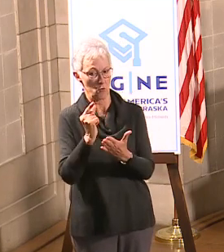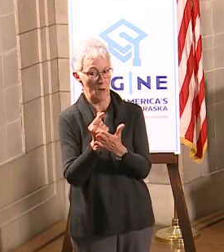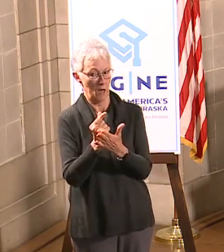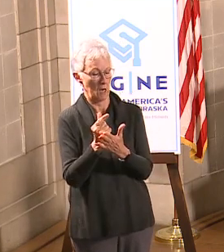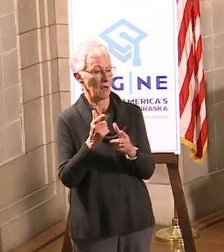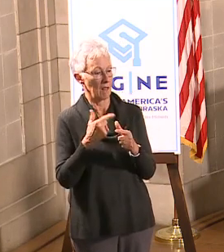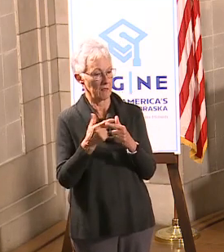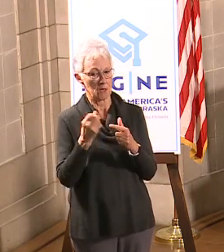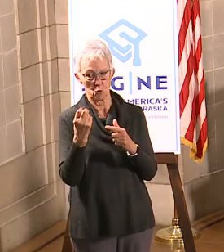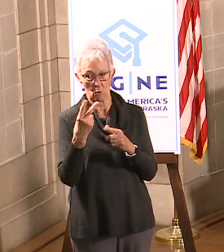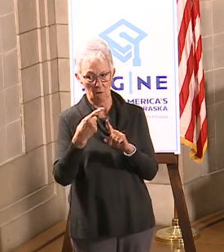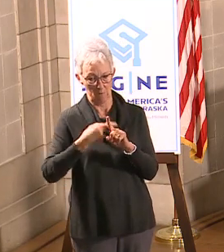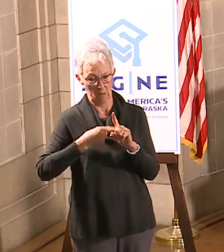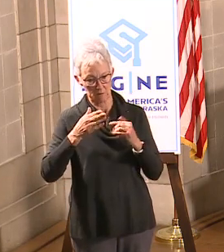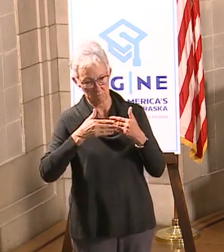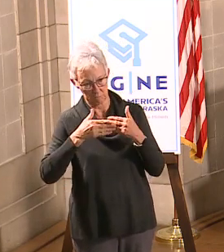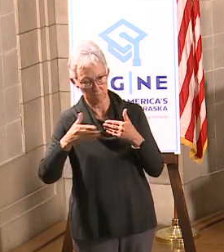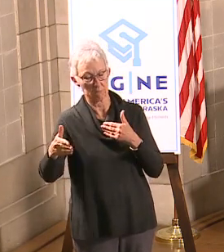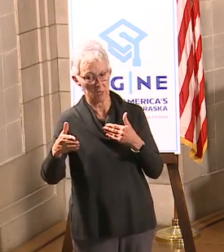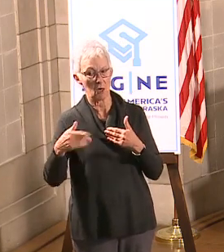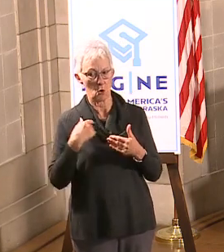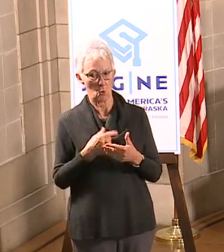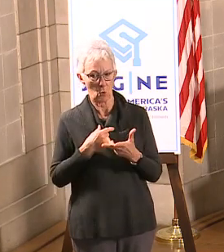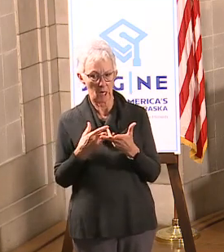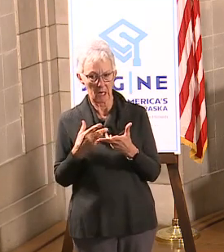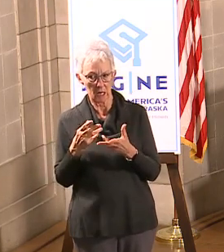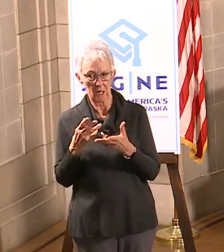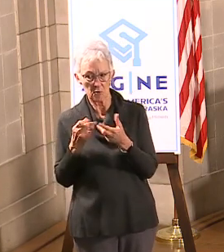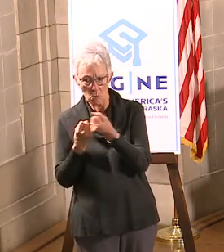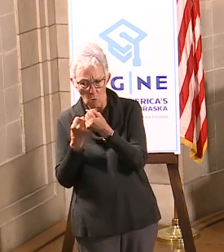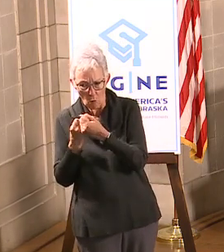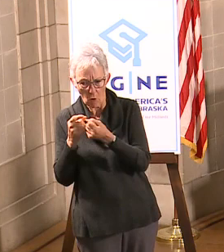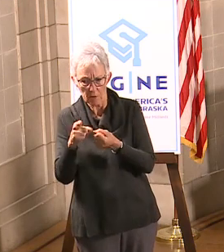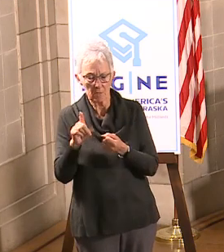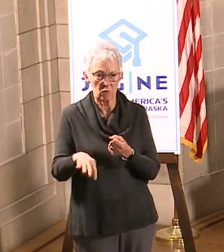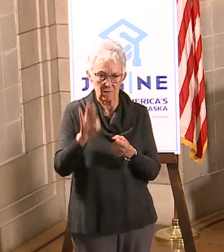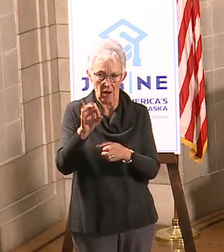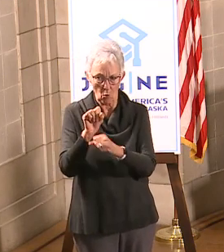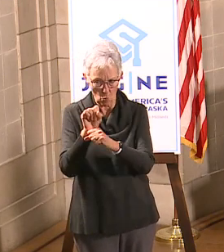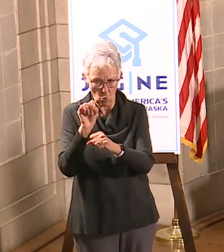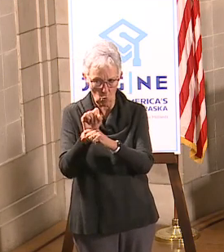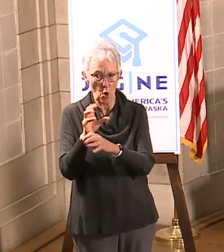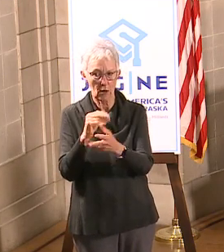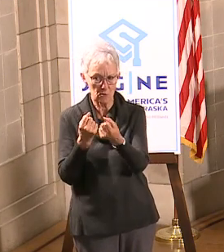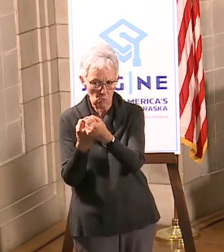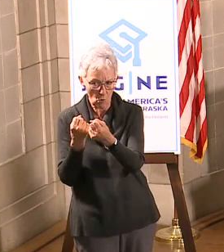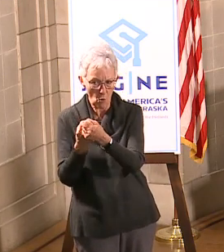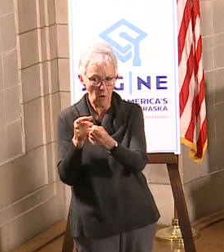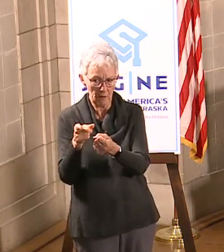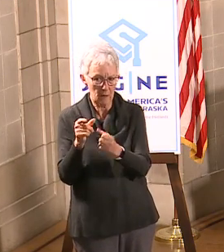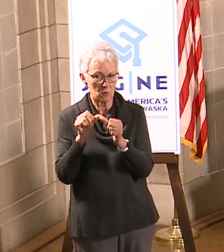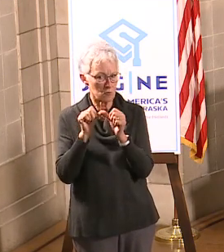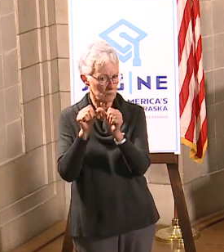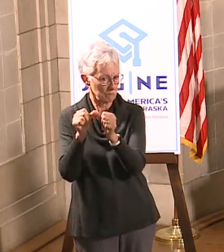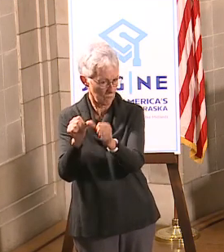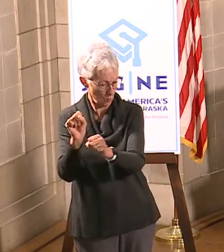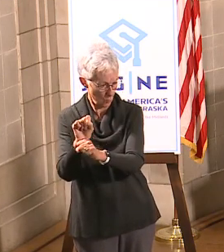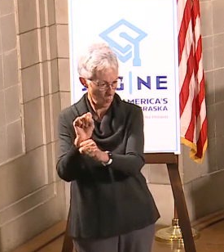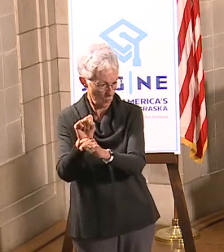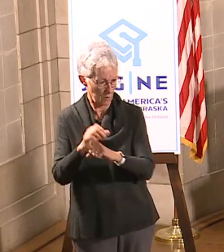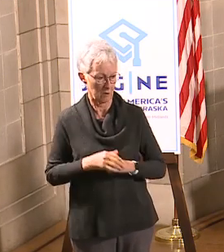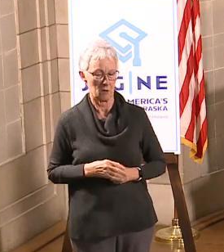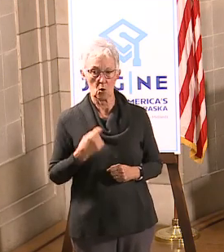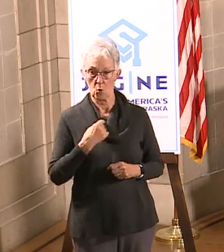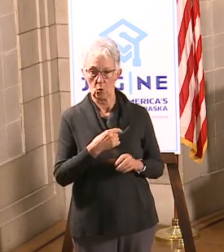either sustainable employment and or furthering their education, which ultimately leads to a career. This is accomplished